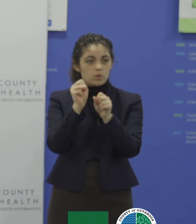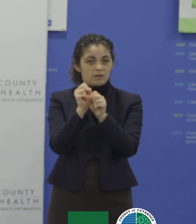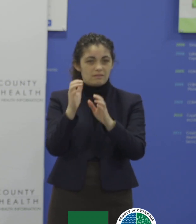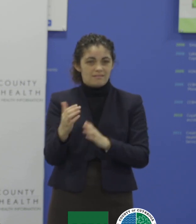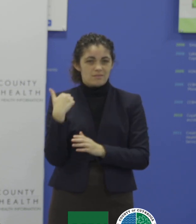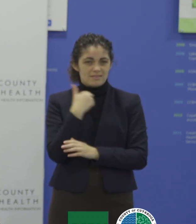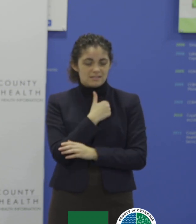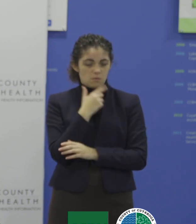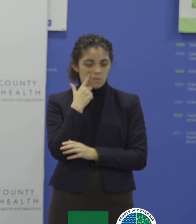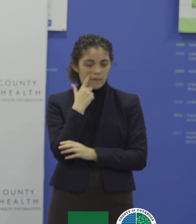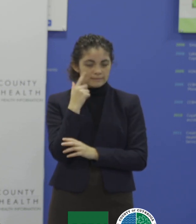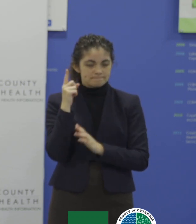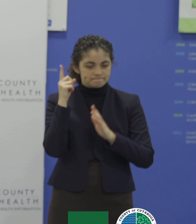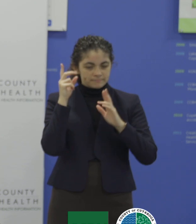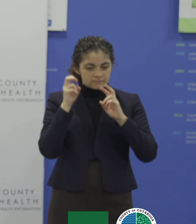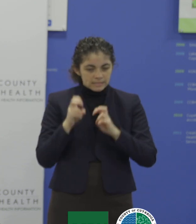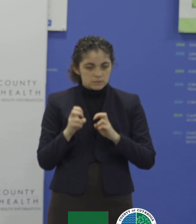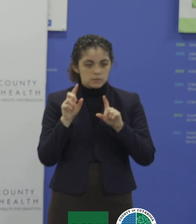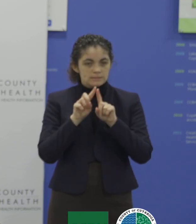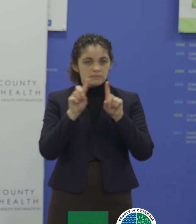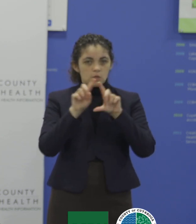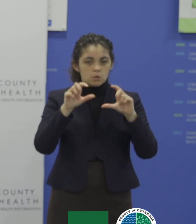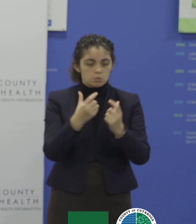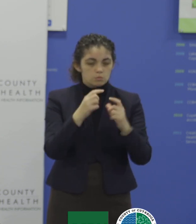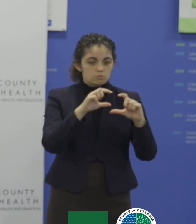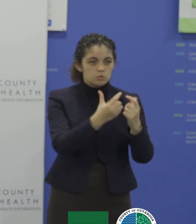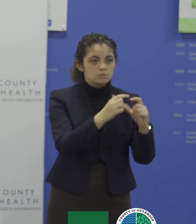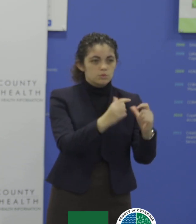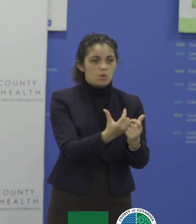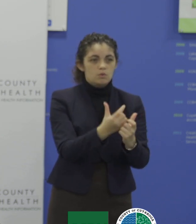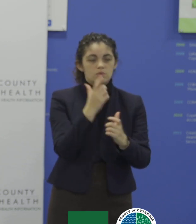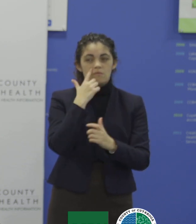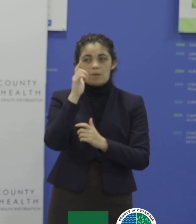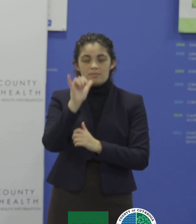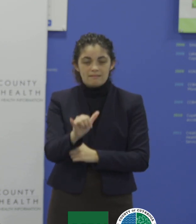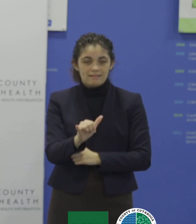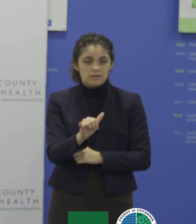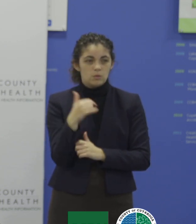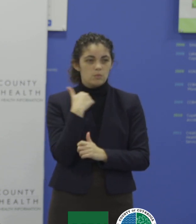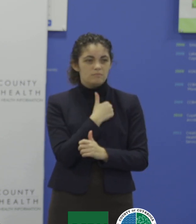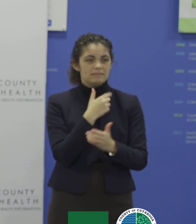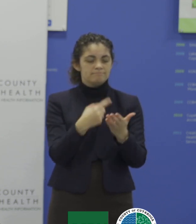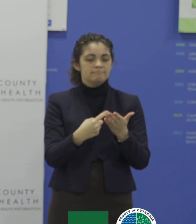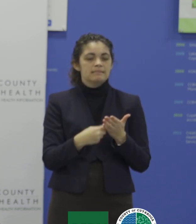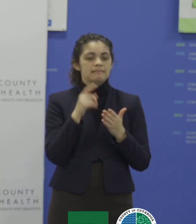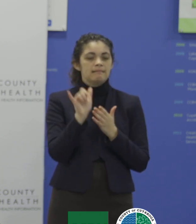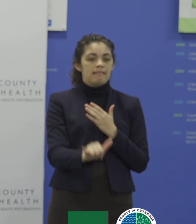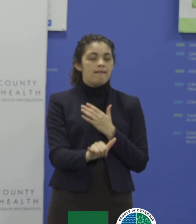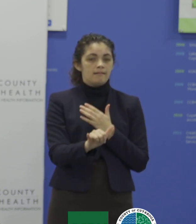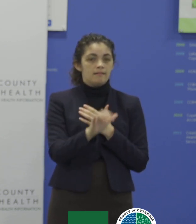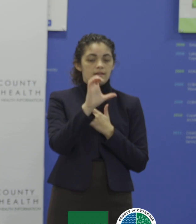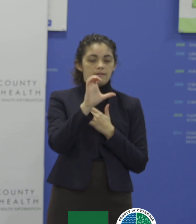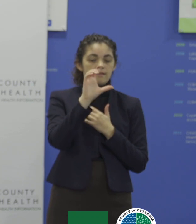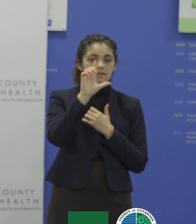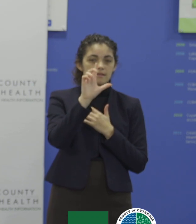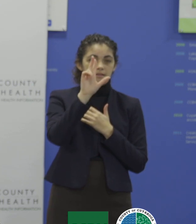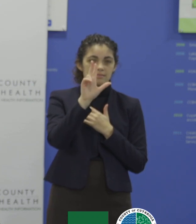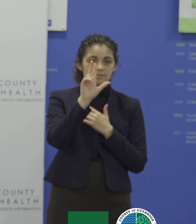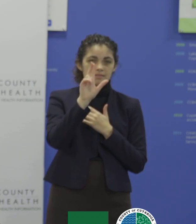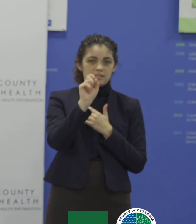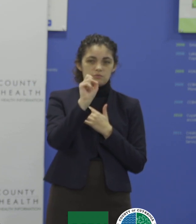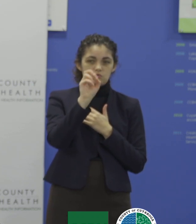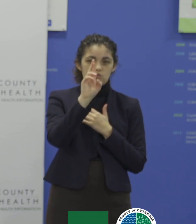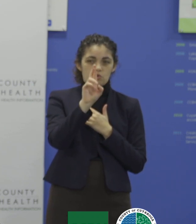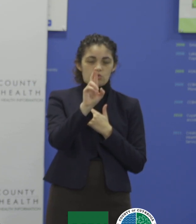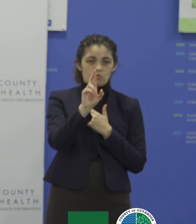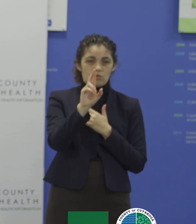on cluster investigations. You have heard me talk about cluster investigations for a couple weeks now, and I want you to know how much